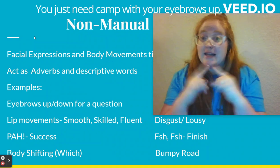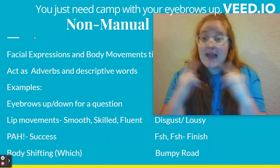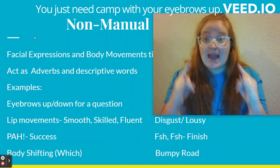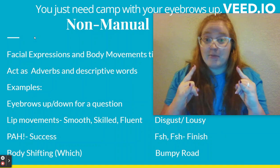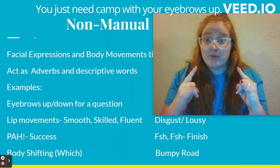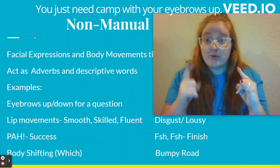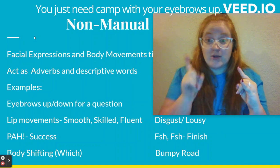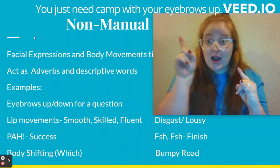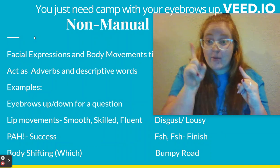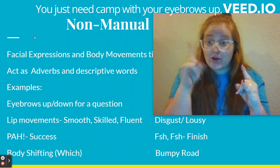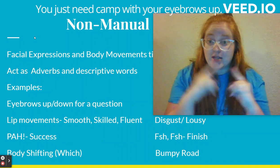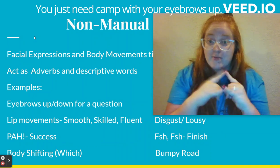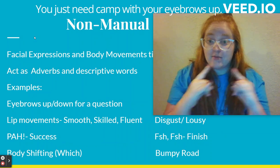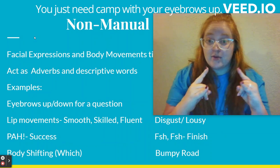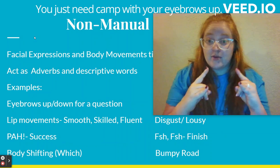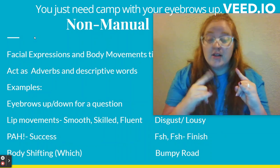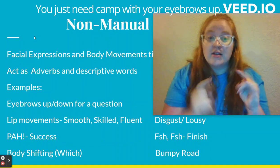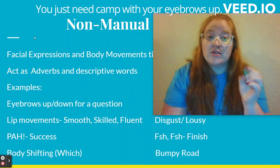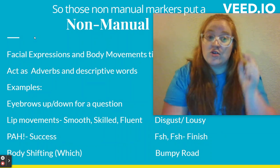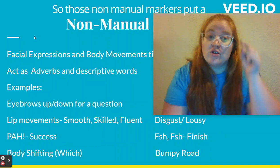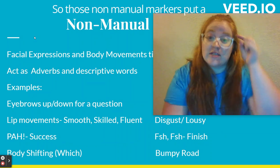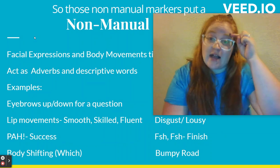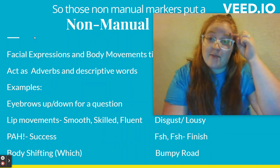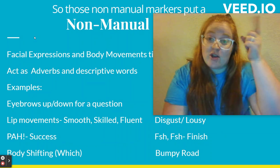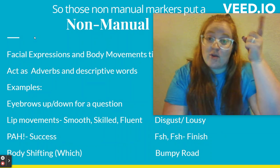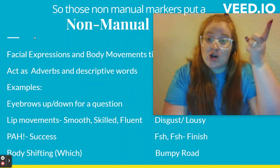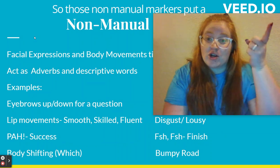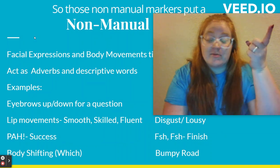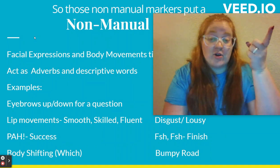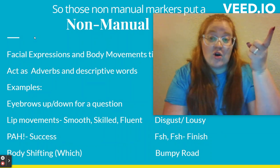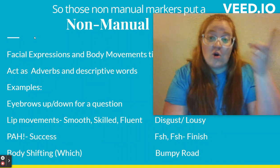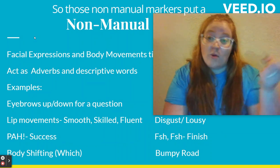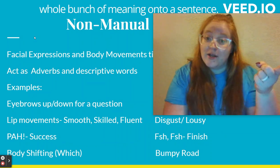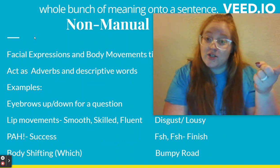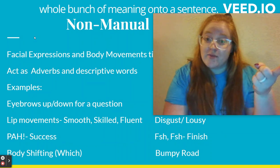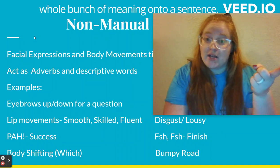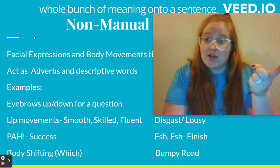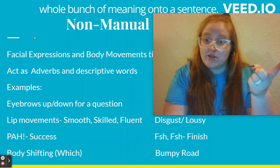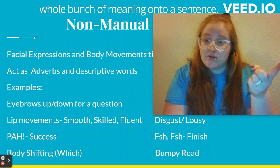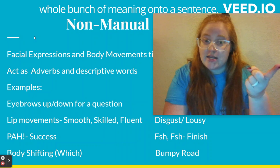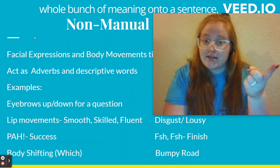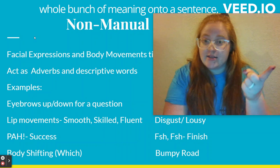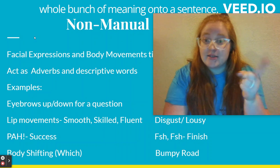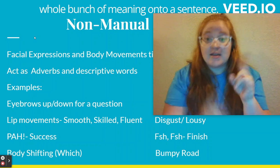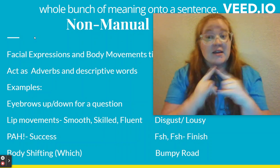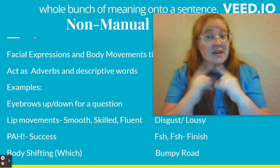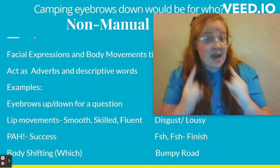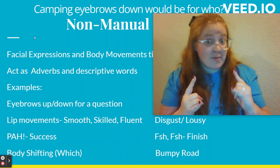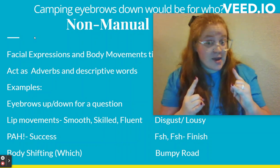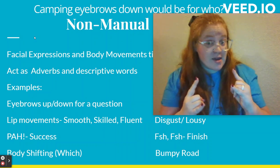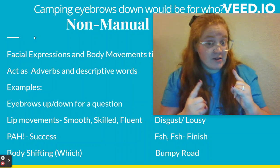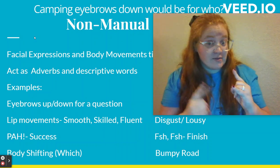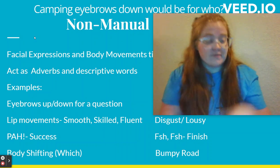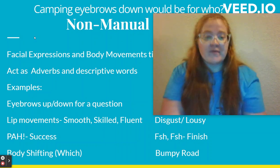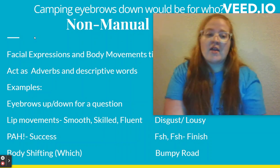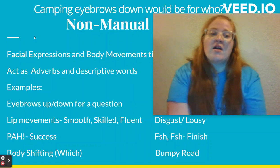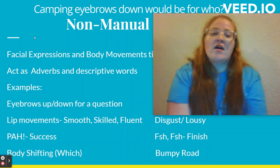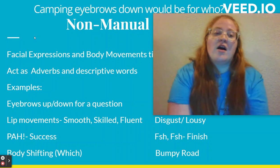just need camp with your eyebrows up. So those non-manual markers put a whole bunch of meaning onto a sentence.